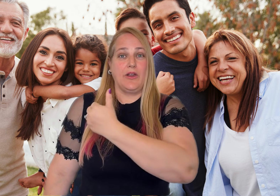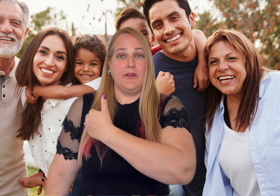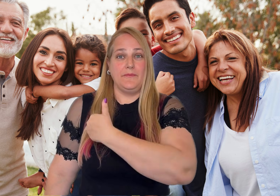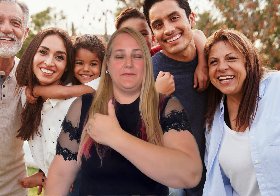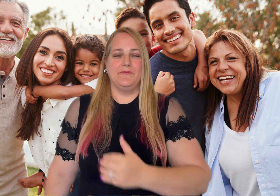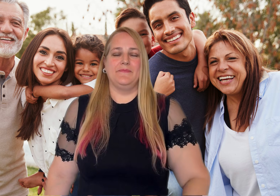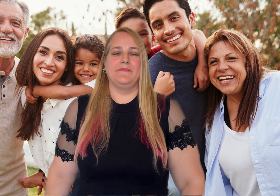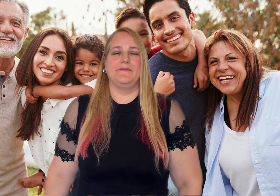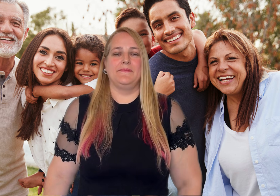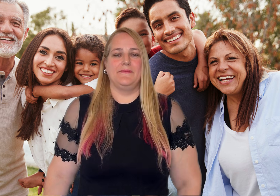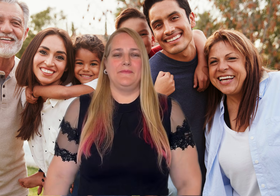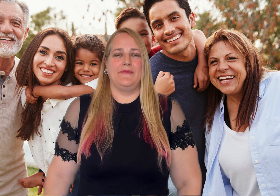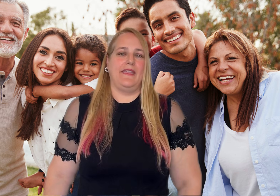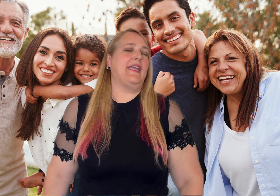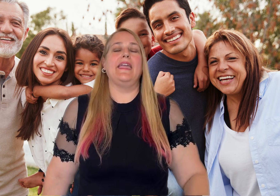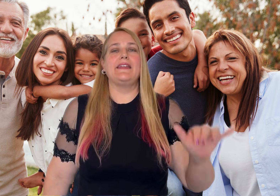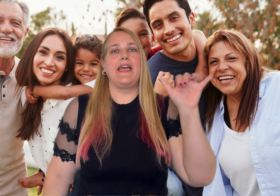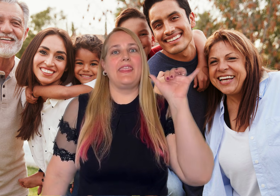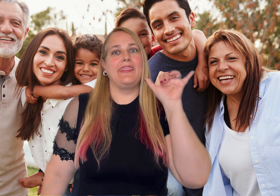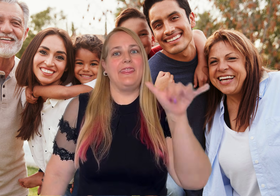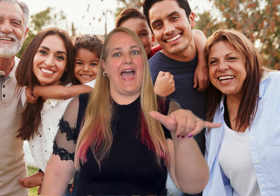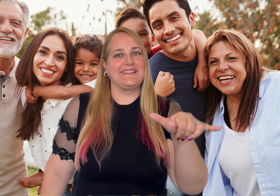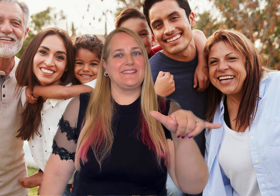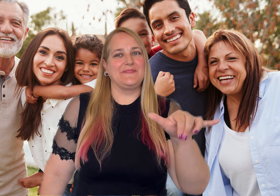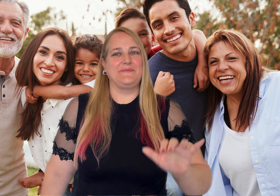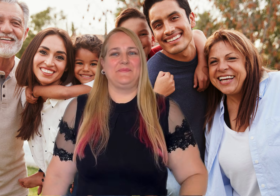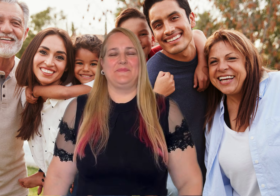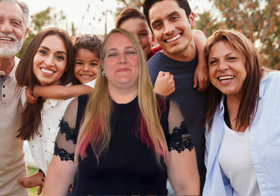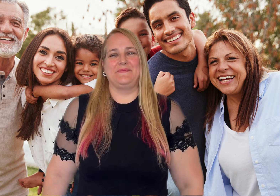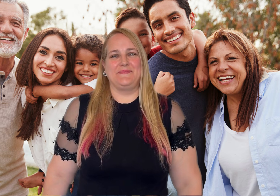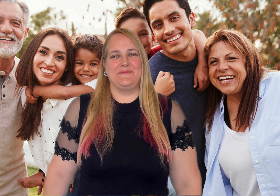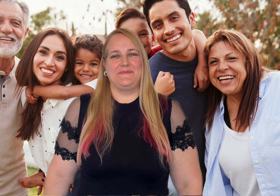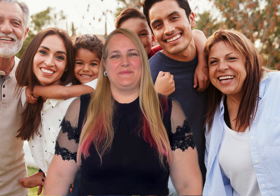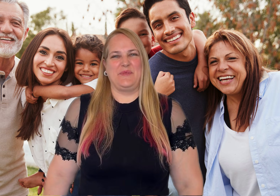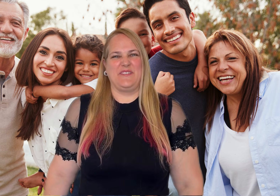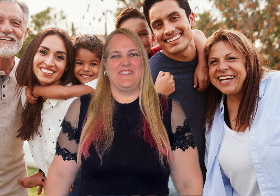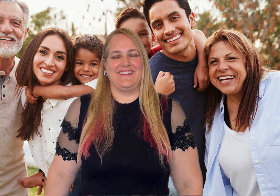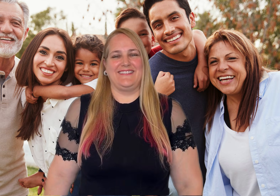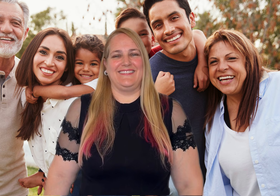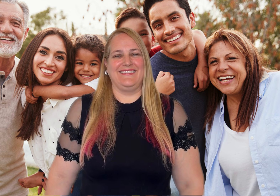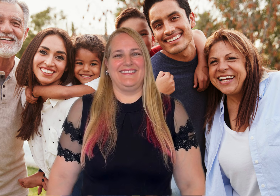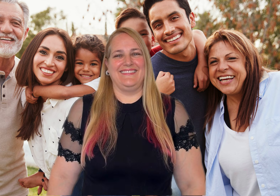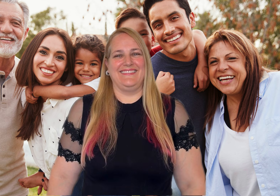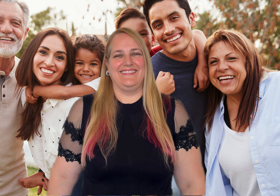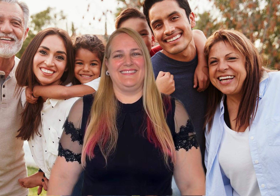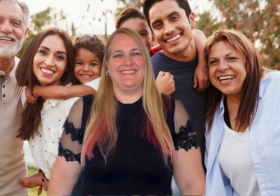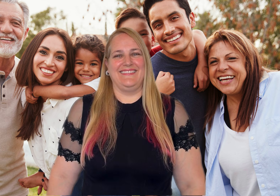Our and that. Perfect.